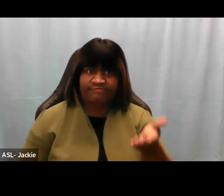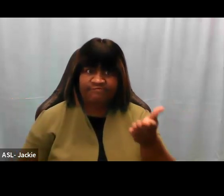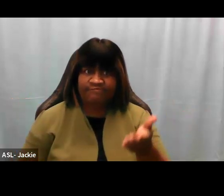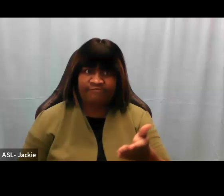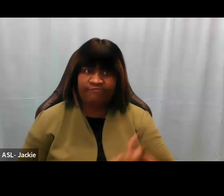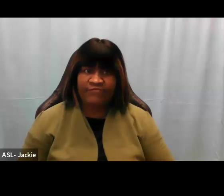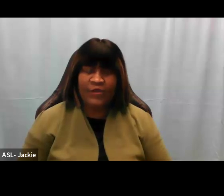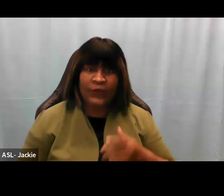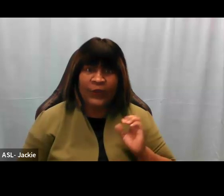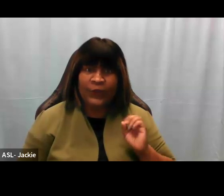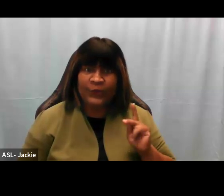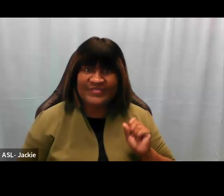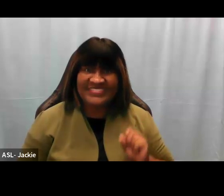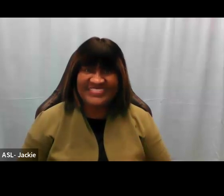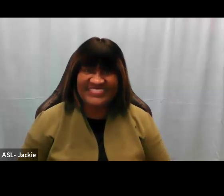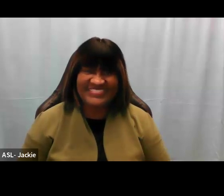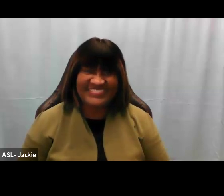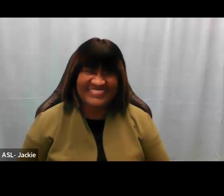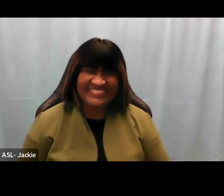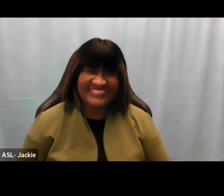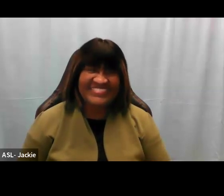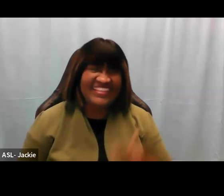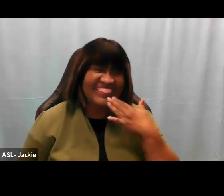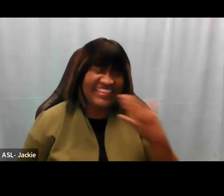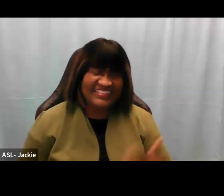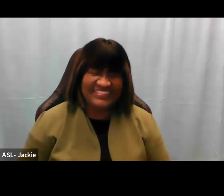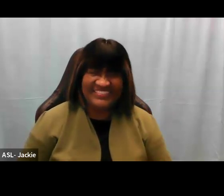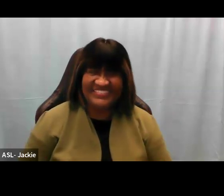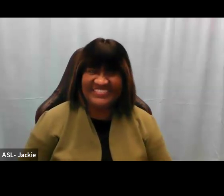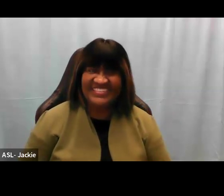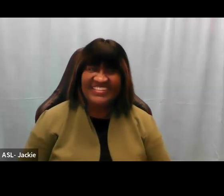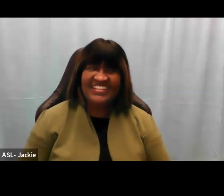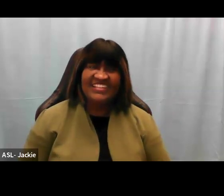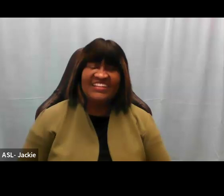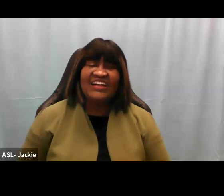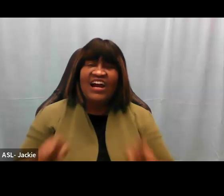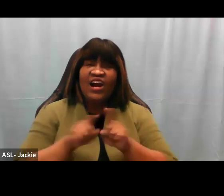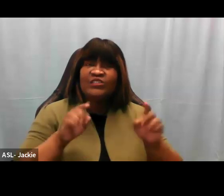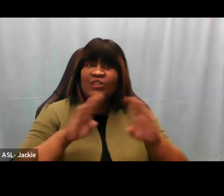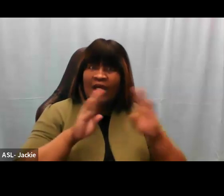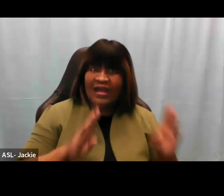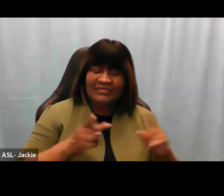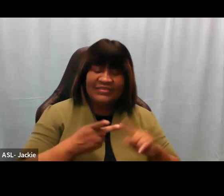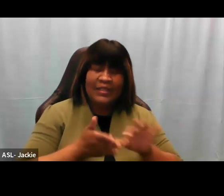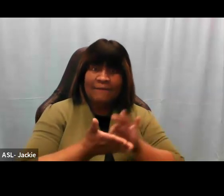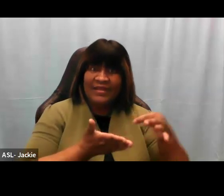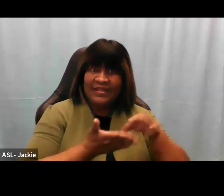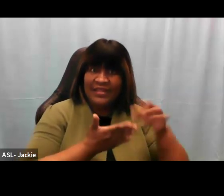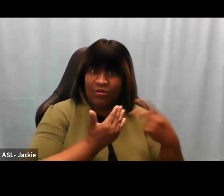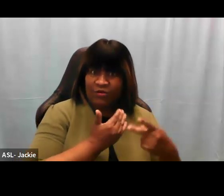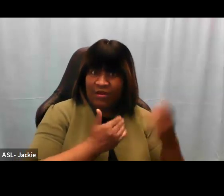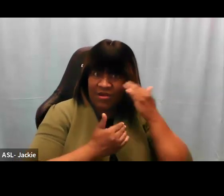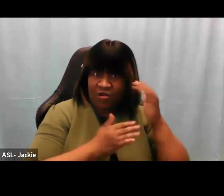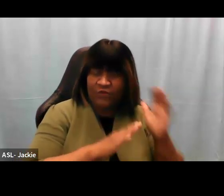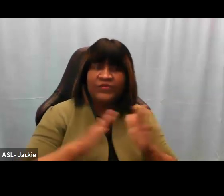The, whoops, okay. Thank you. Along with the housing and the Medicaid programs, you